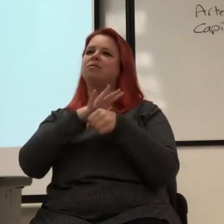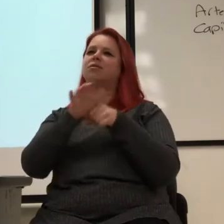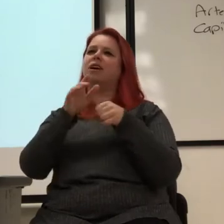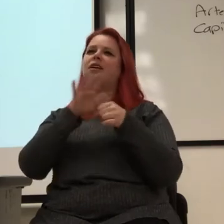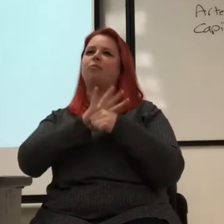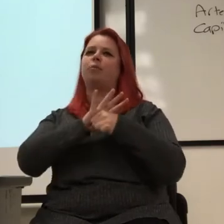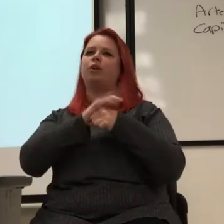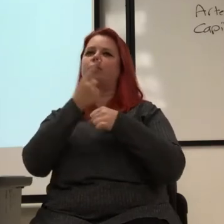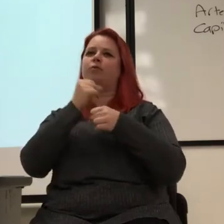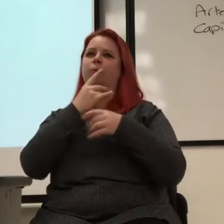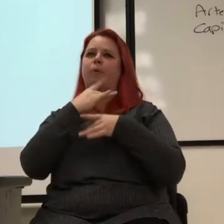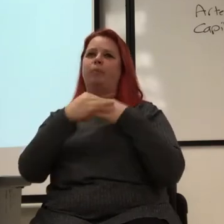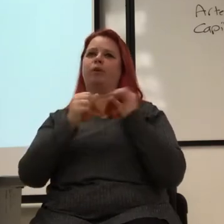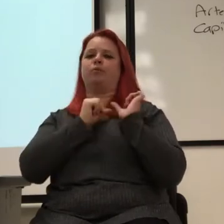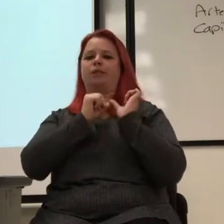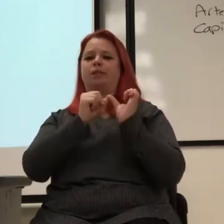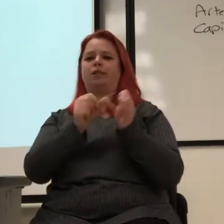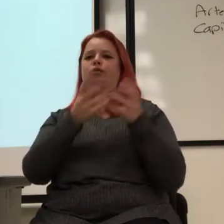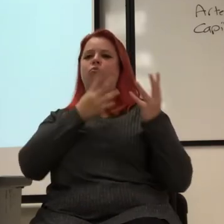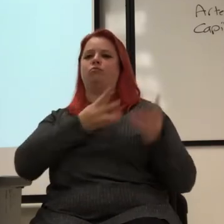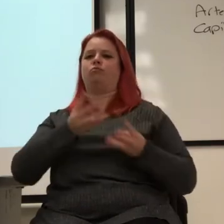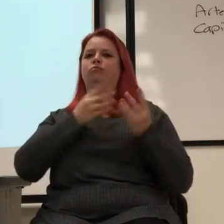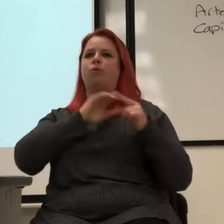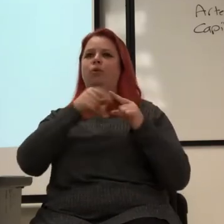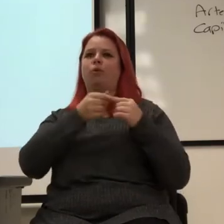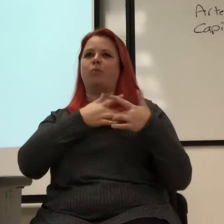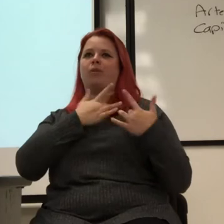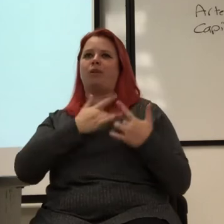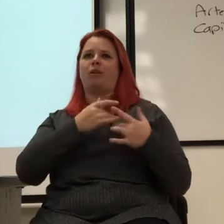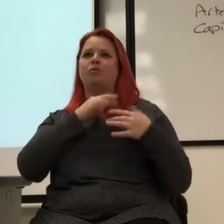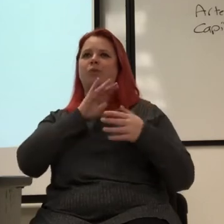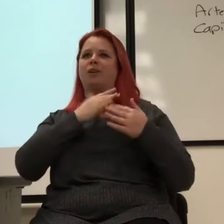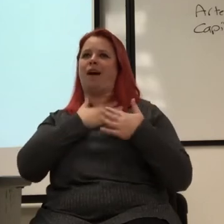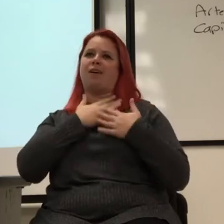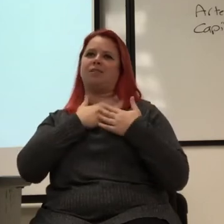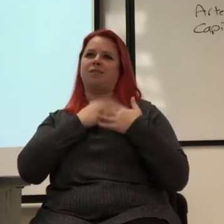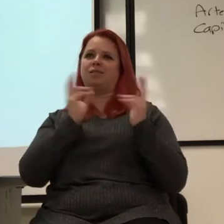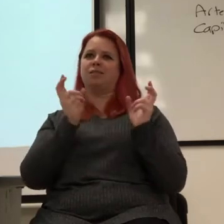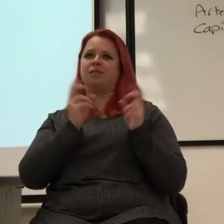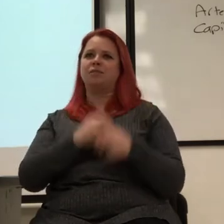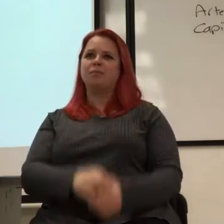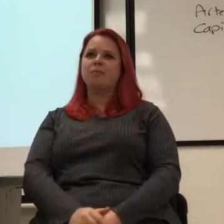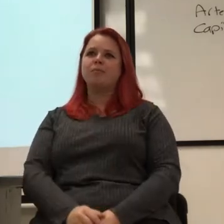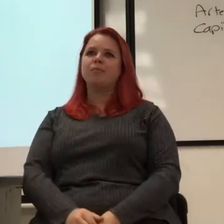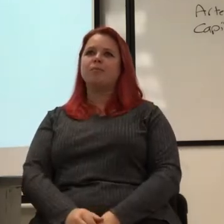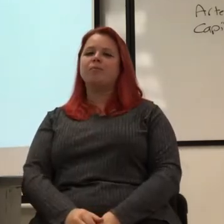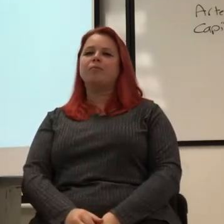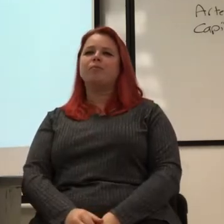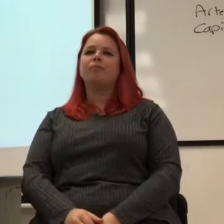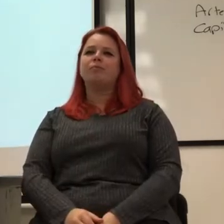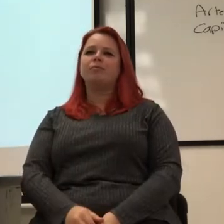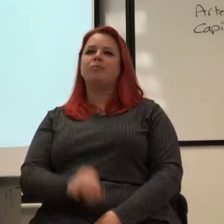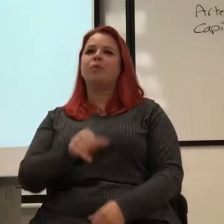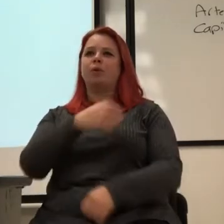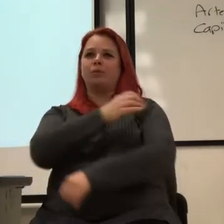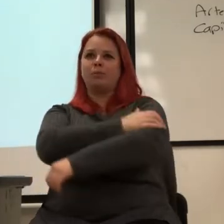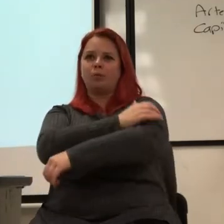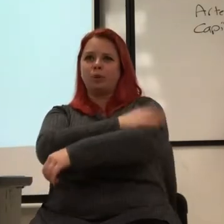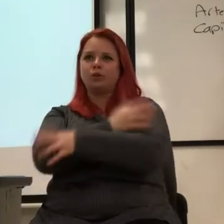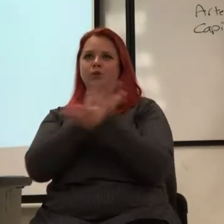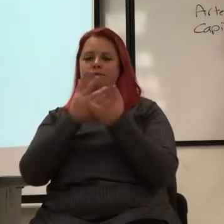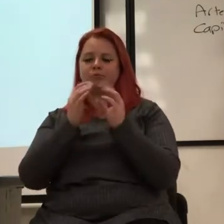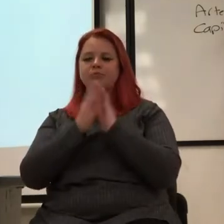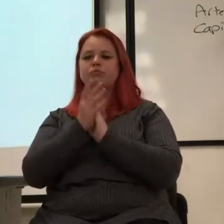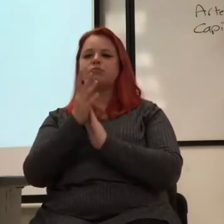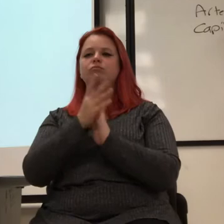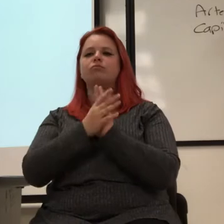when the heart's relaxed. So that's the diastolic BP. So that's the blood pressure in the